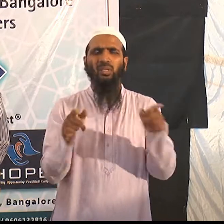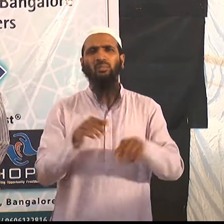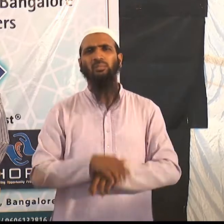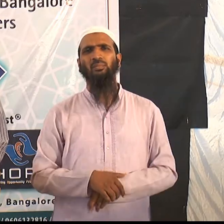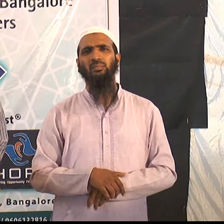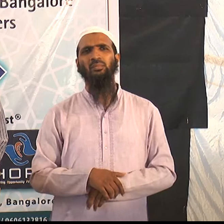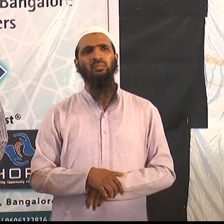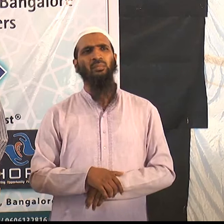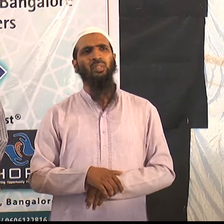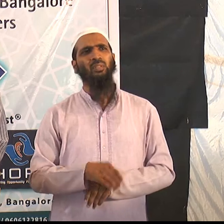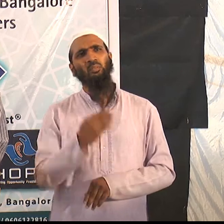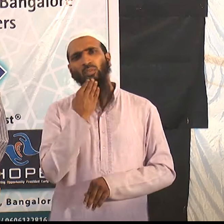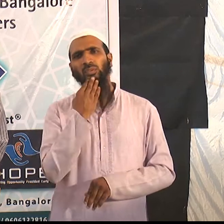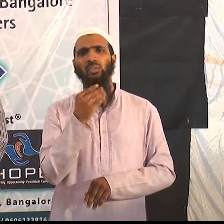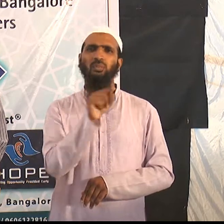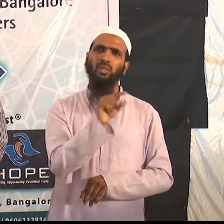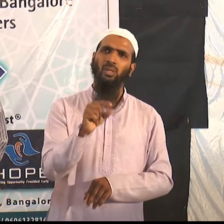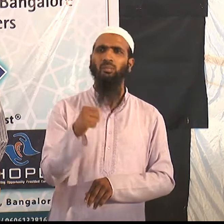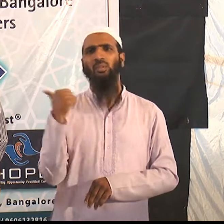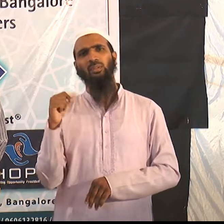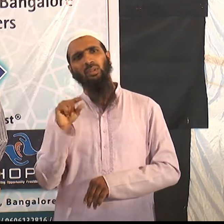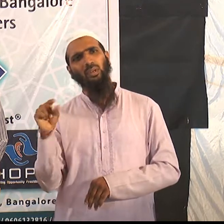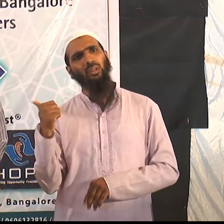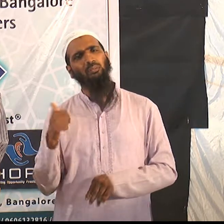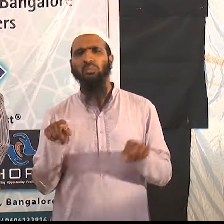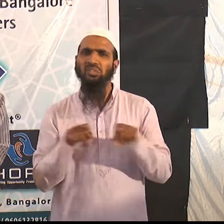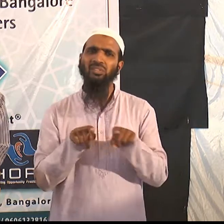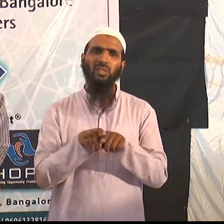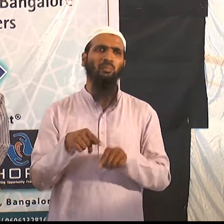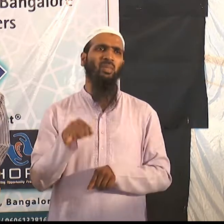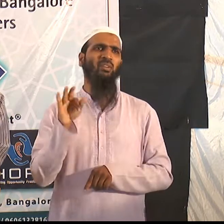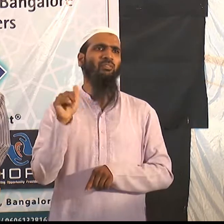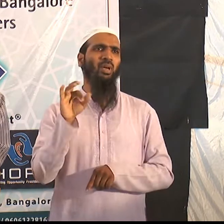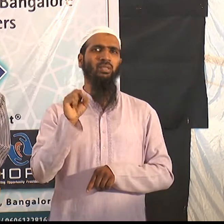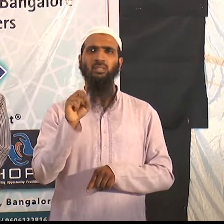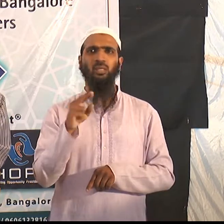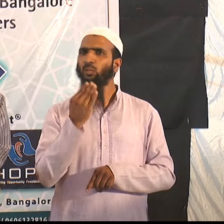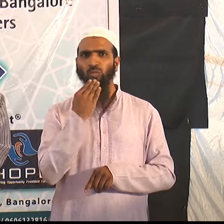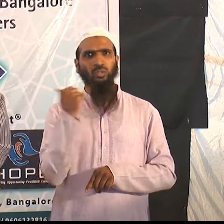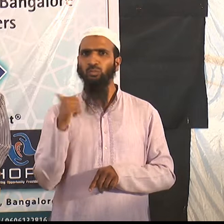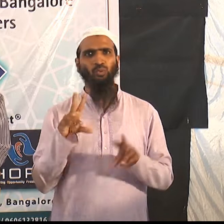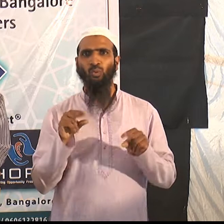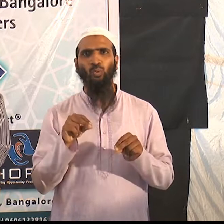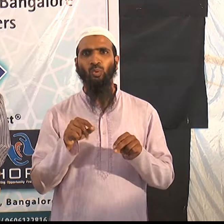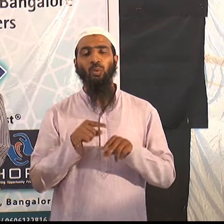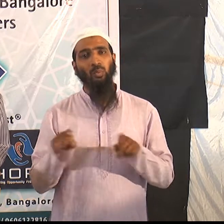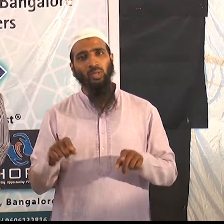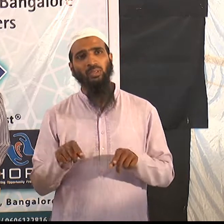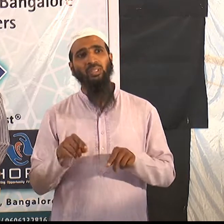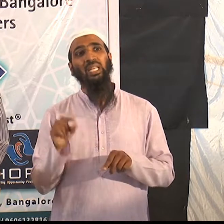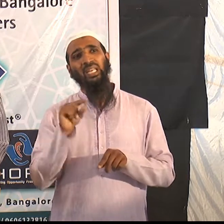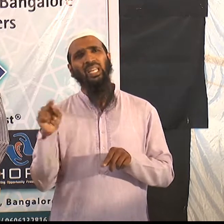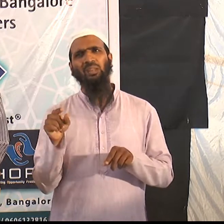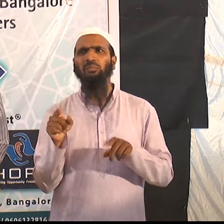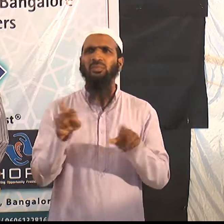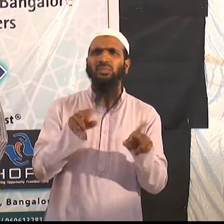also a name amongst the Muslim. Yasmin is a name amongst the Muslim. Nilofer is a name also in the Muslims. So there is so much of